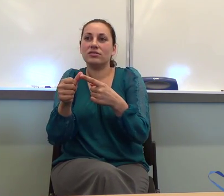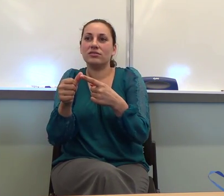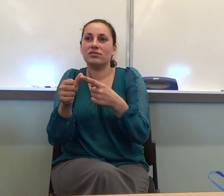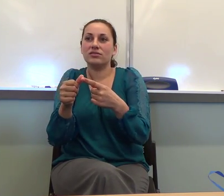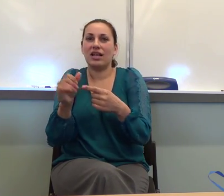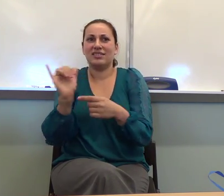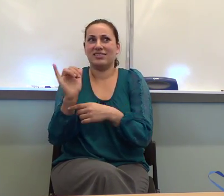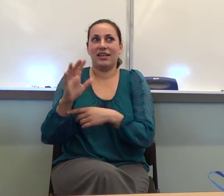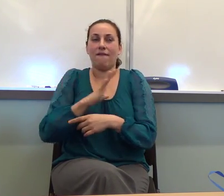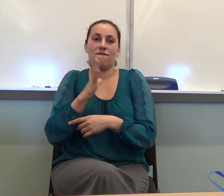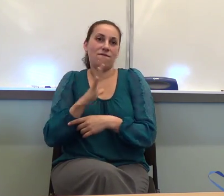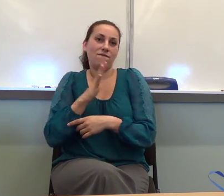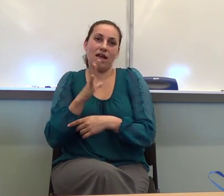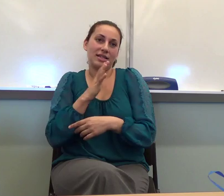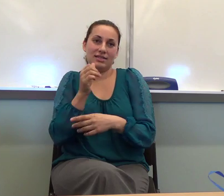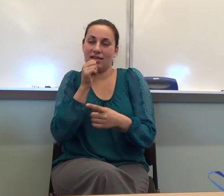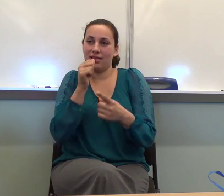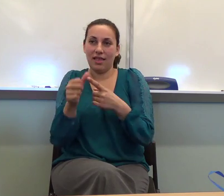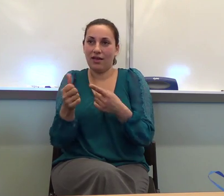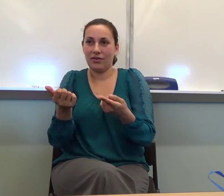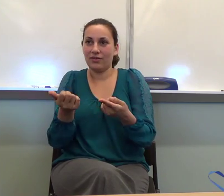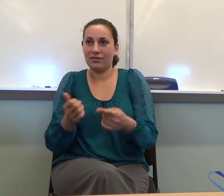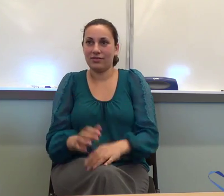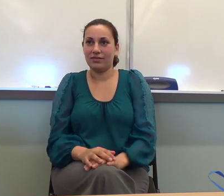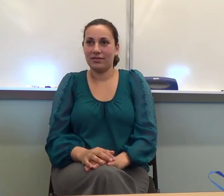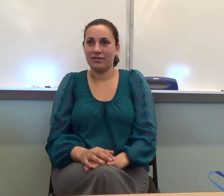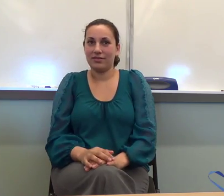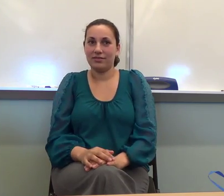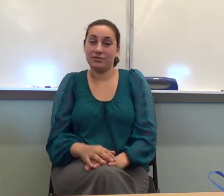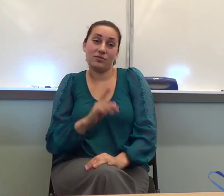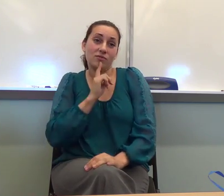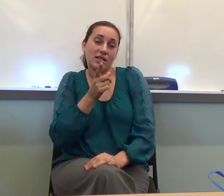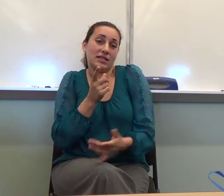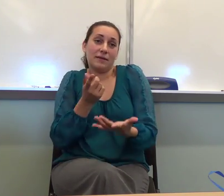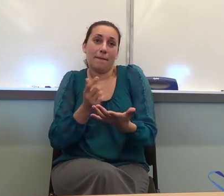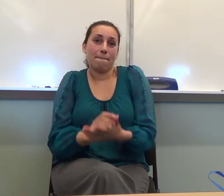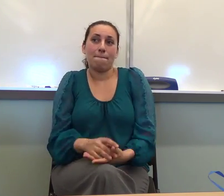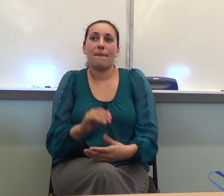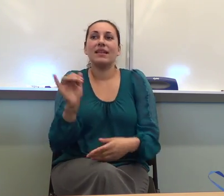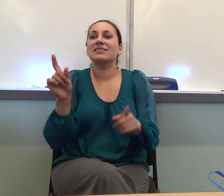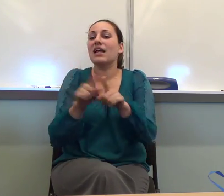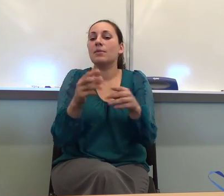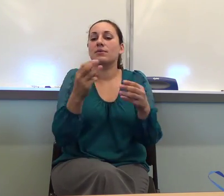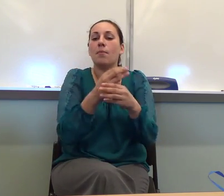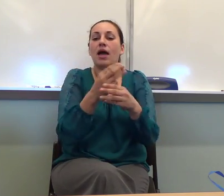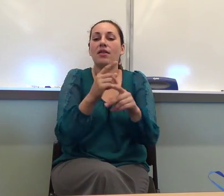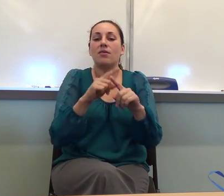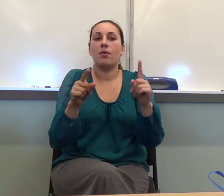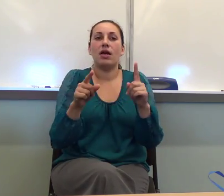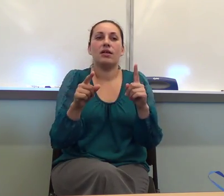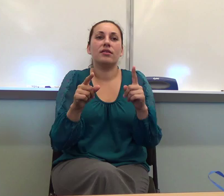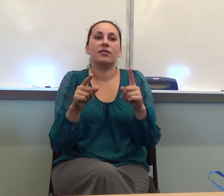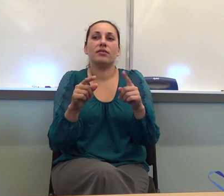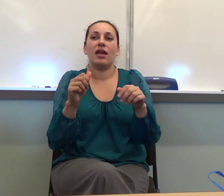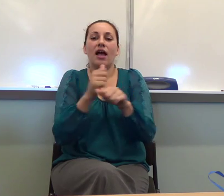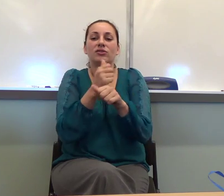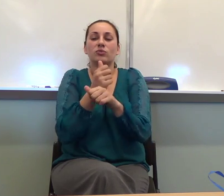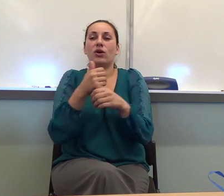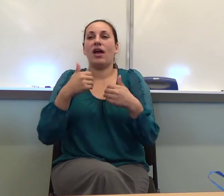arithmetic with some letters thrown in. That's it. Really, that's nothing more to algebra than that. So let's say, let's take it one out